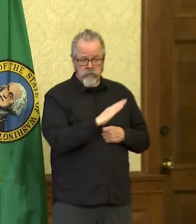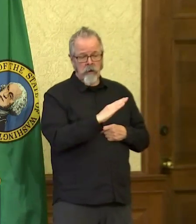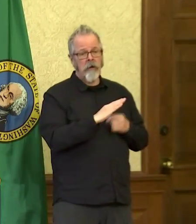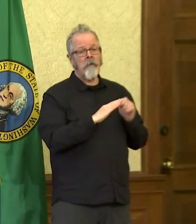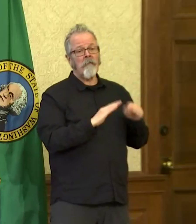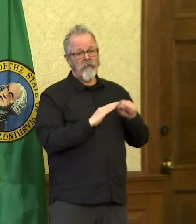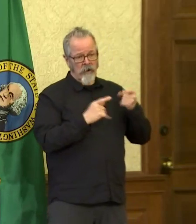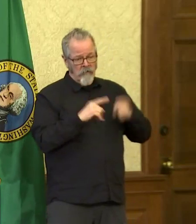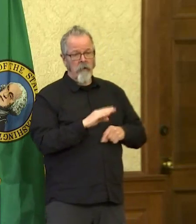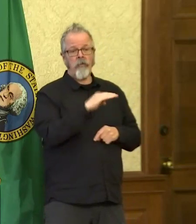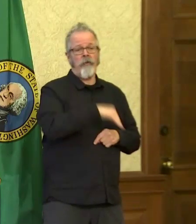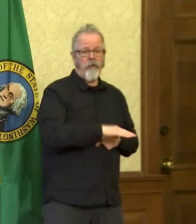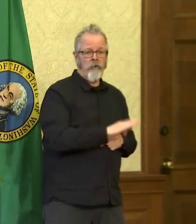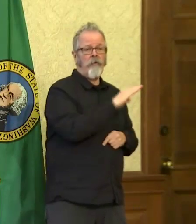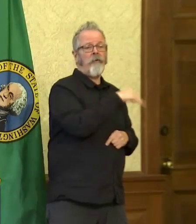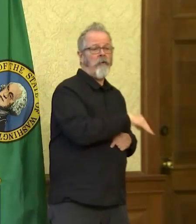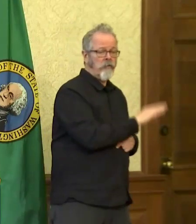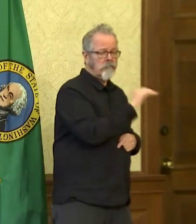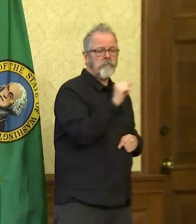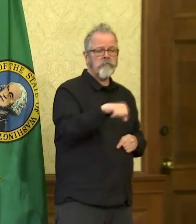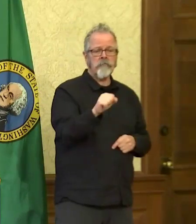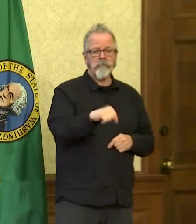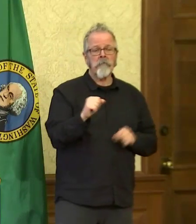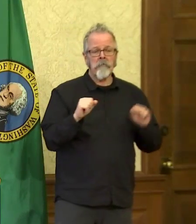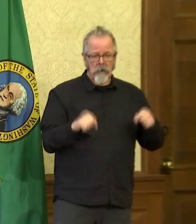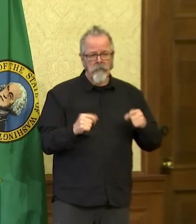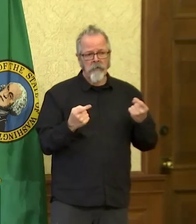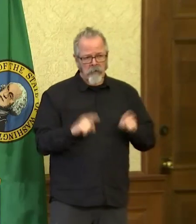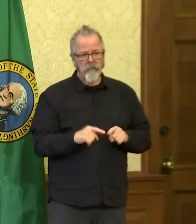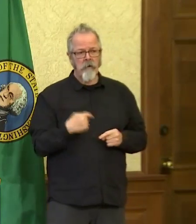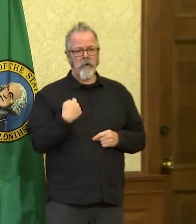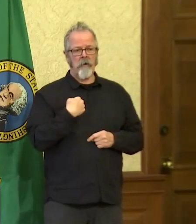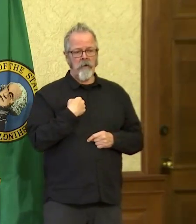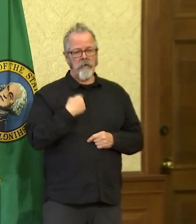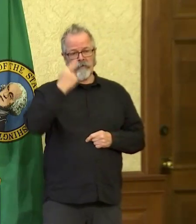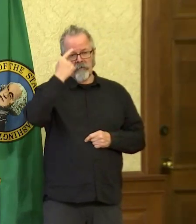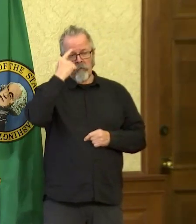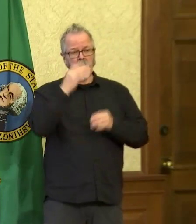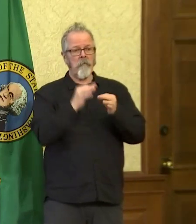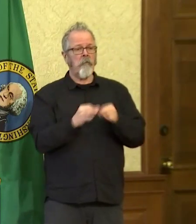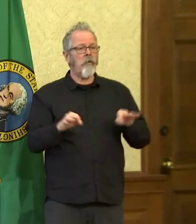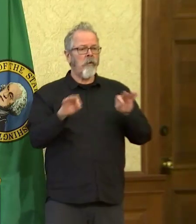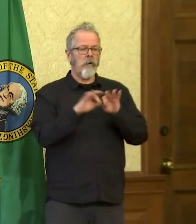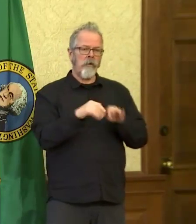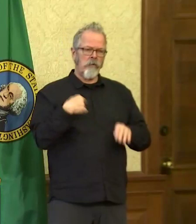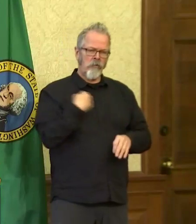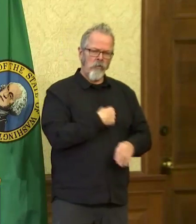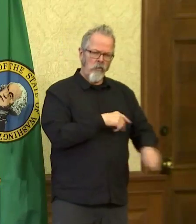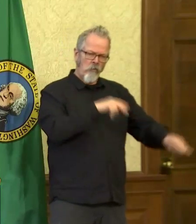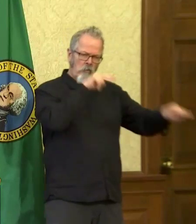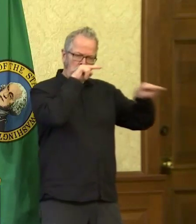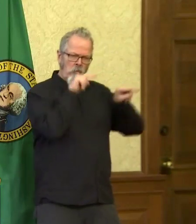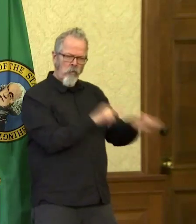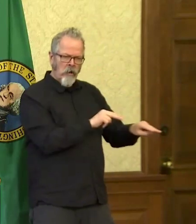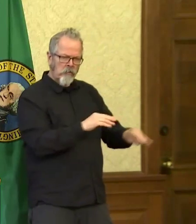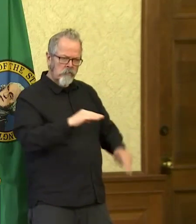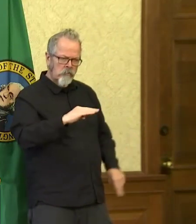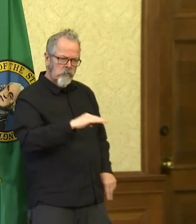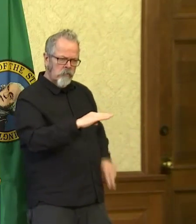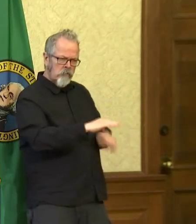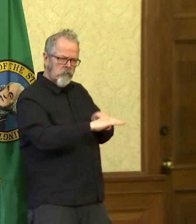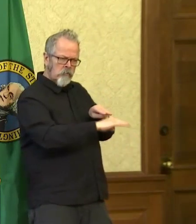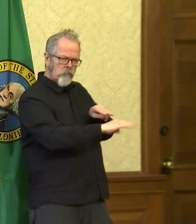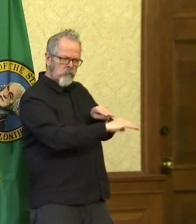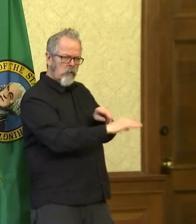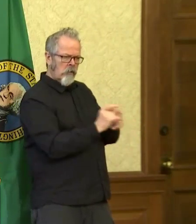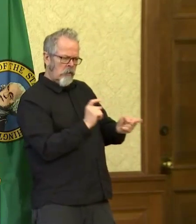and adapt. We need to monitor the impact of our strategies, and we need to adapt, either plus or minus,